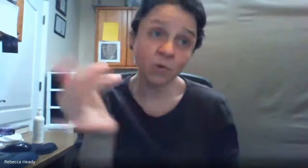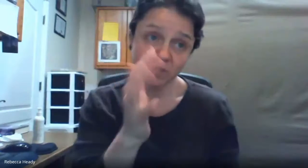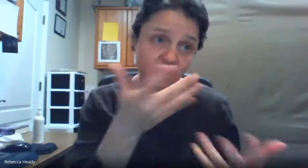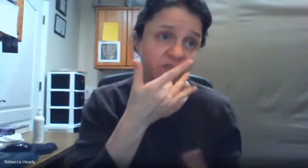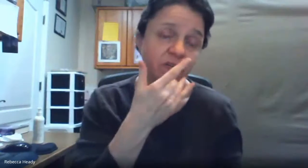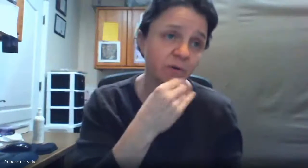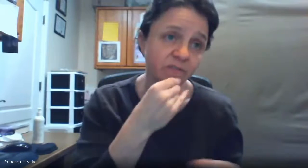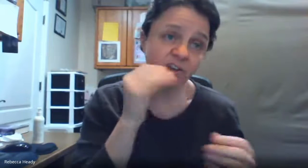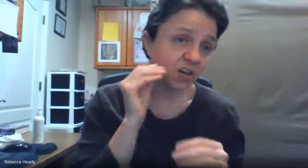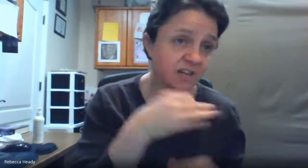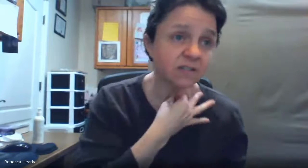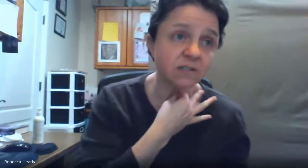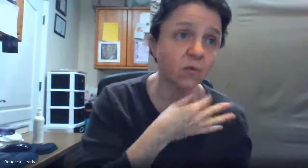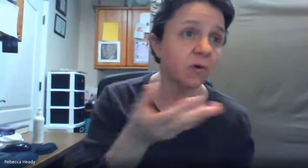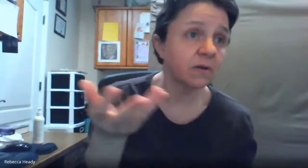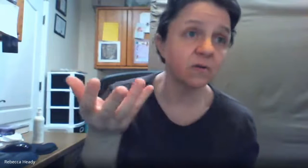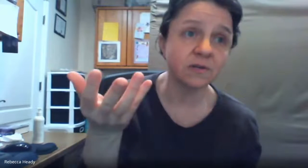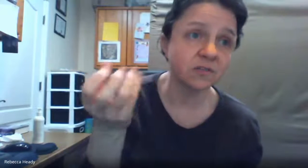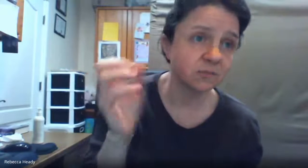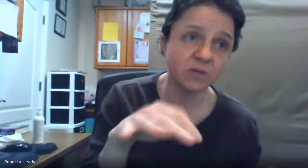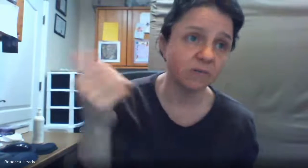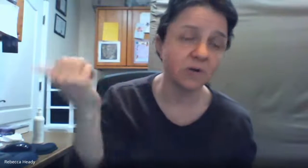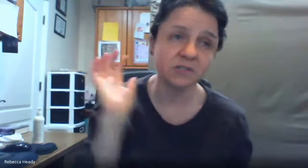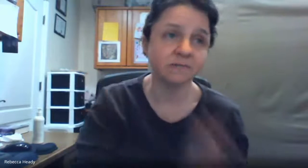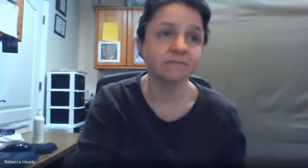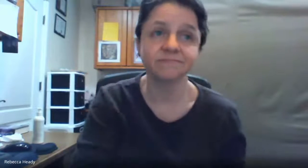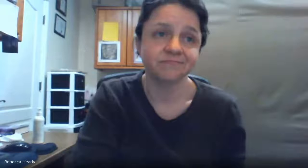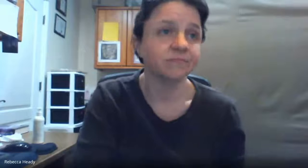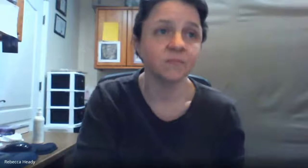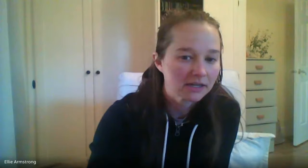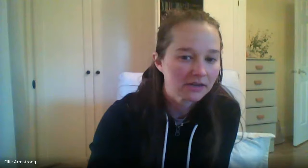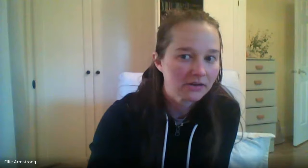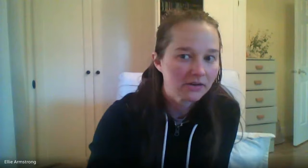question, what's your favorite food, if you're curious, or you could just pick a different question. Whatever.